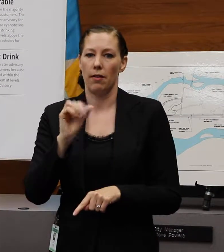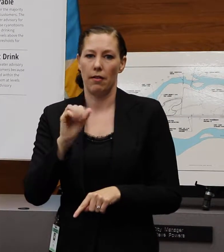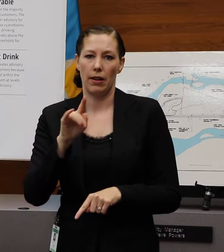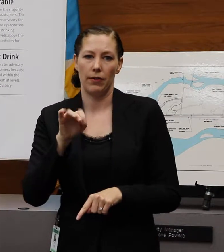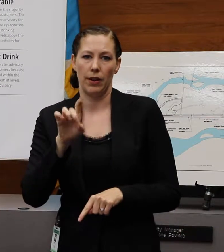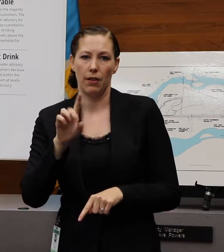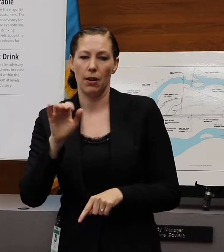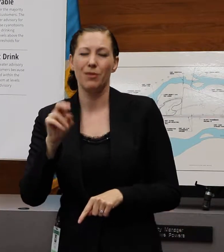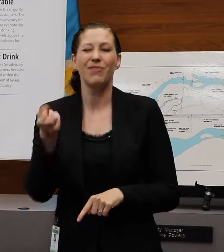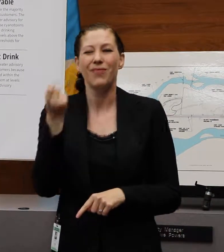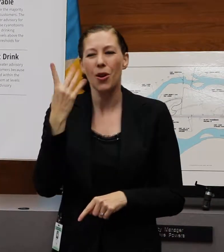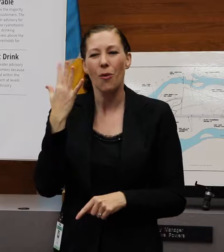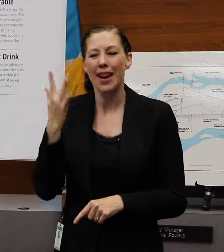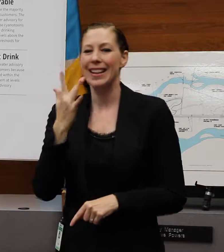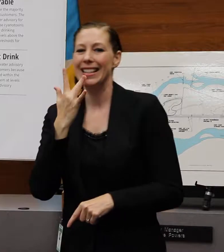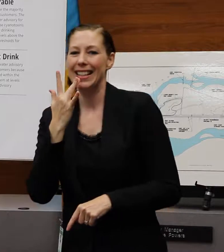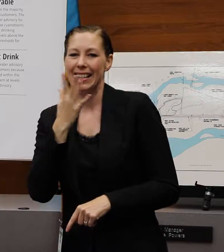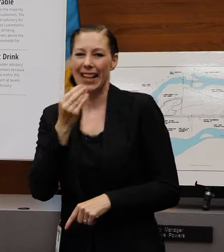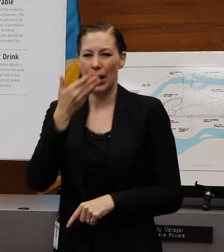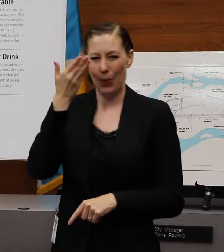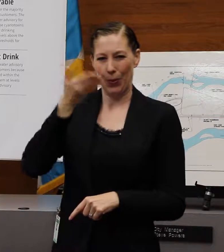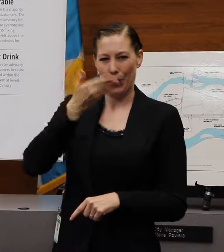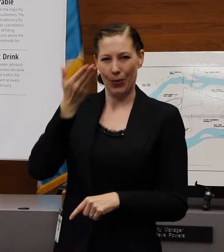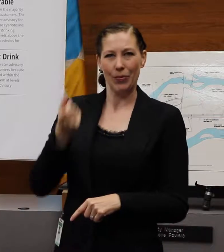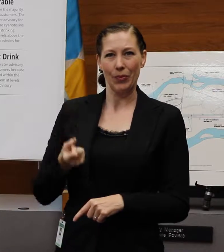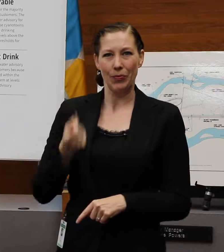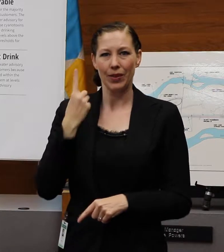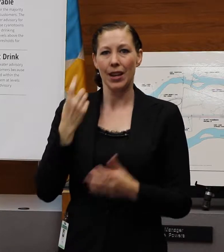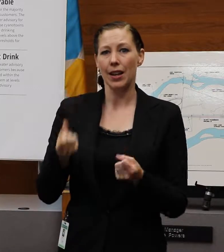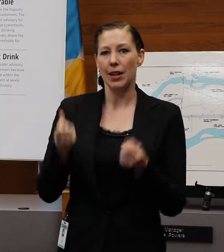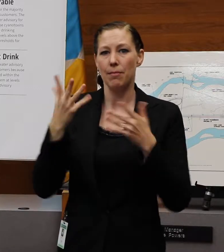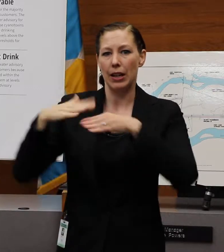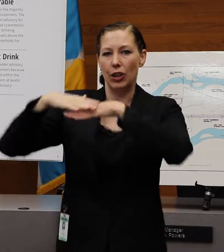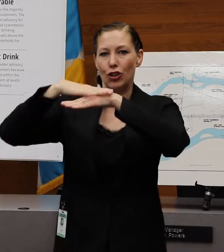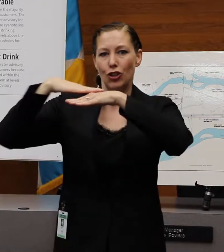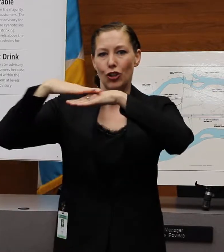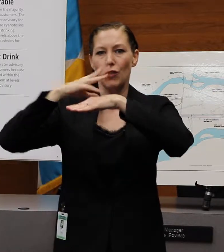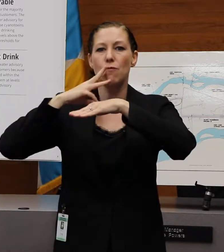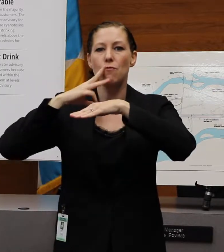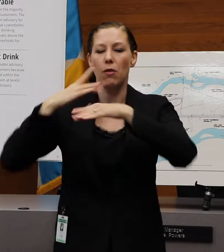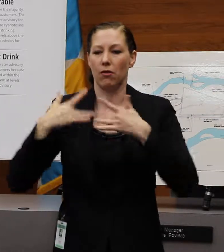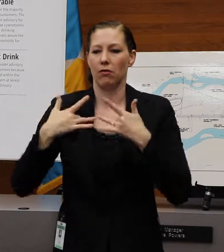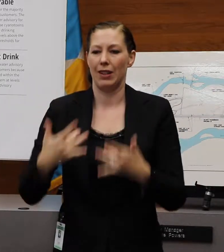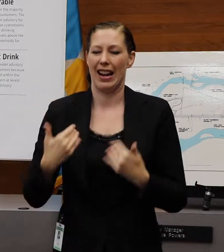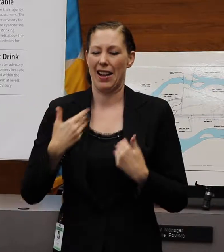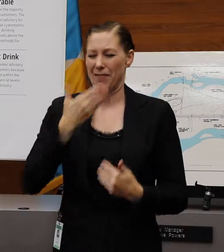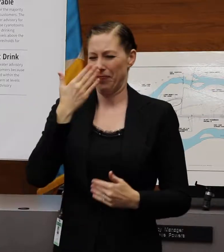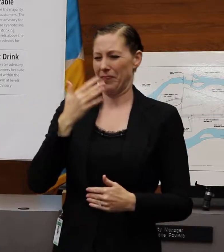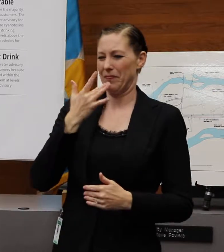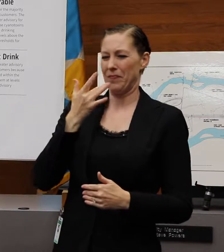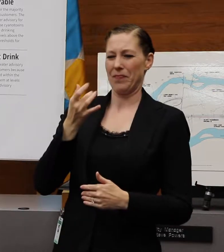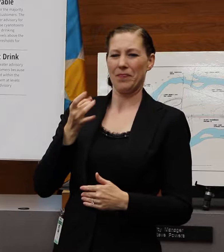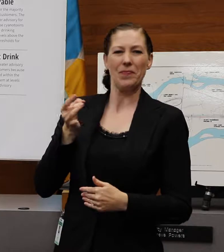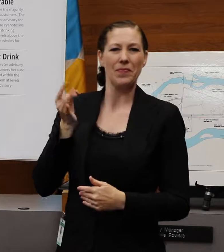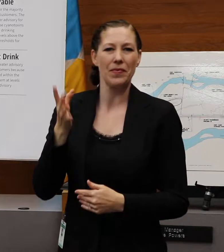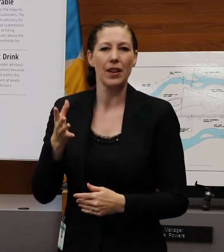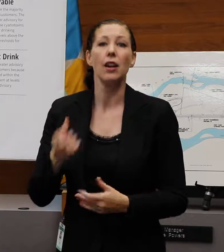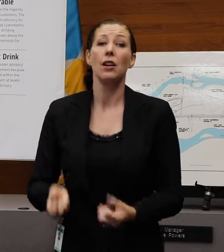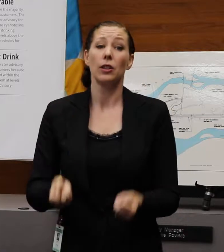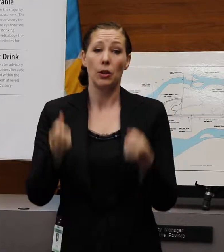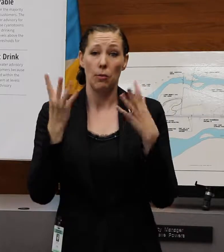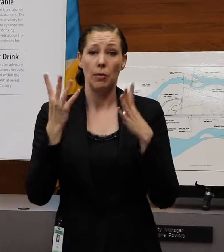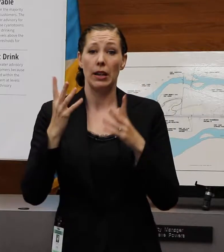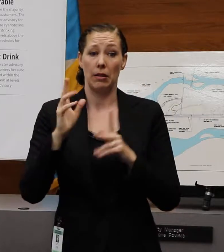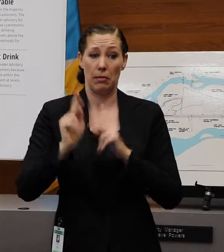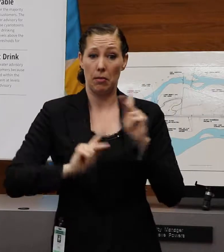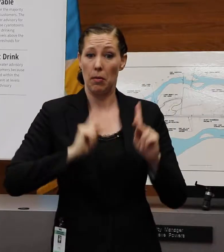of our surface waters here get a kind of a seasonal taste and odor event that happens 1 or 2 weeks out of the year. So most treatment plant operators are